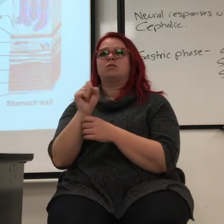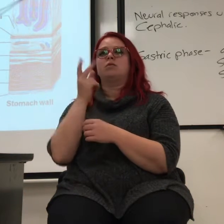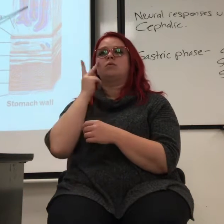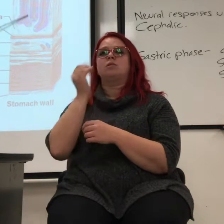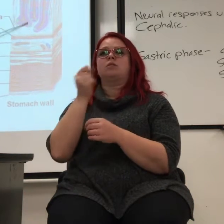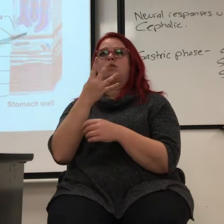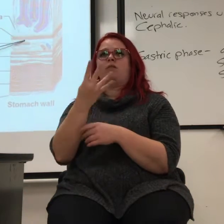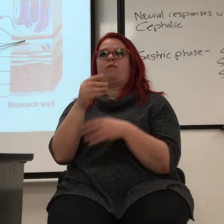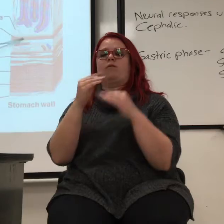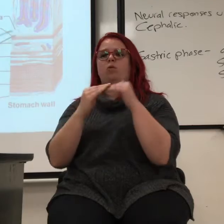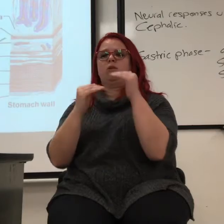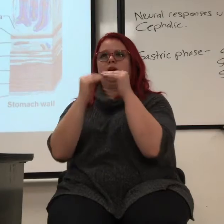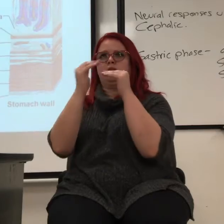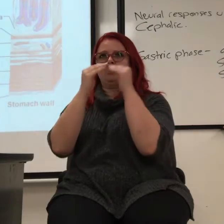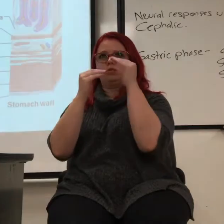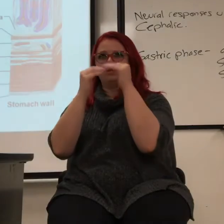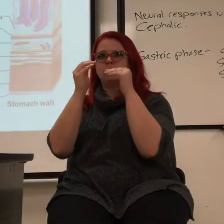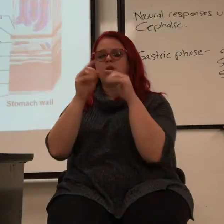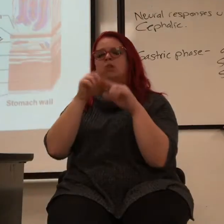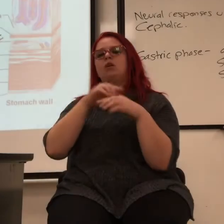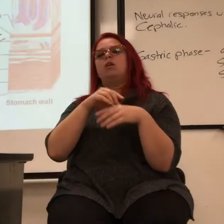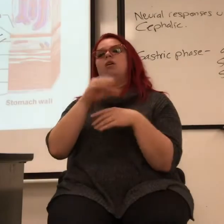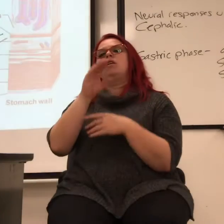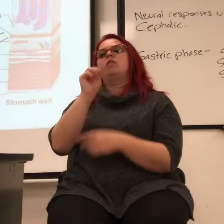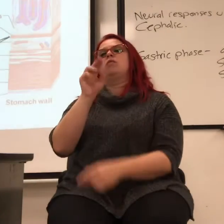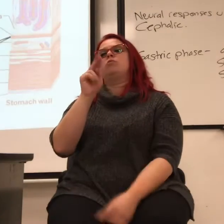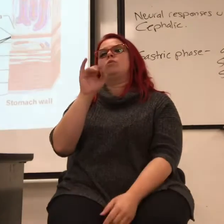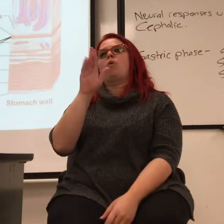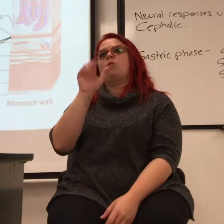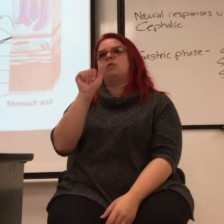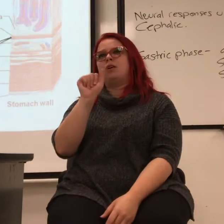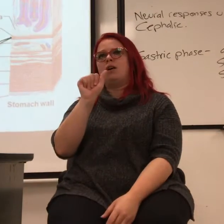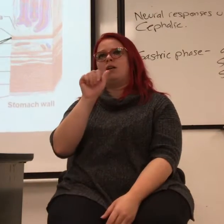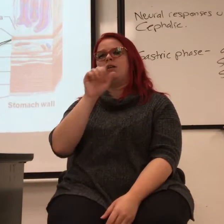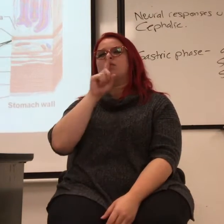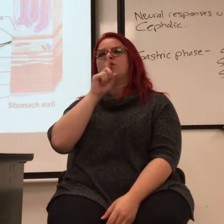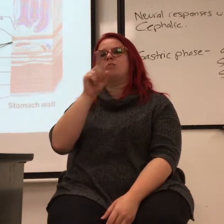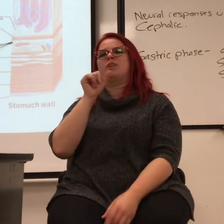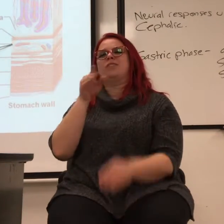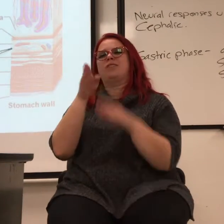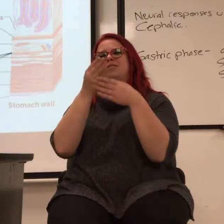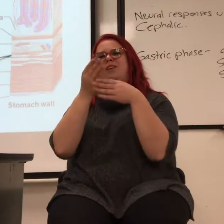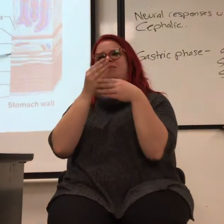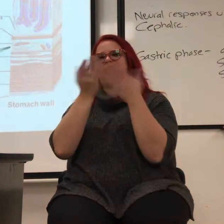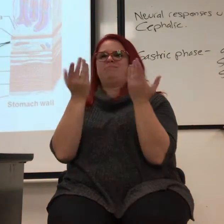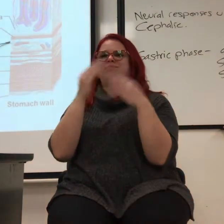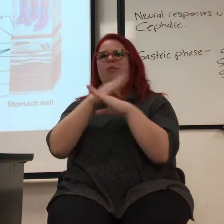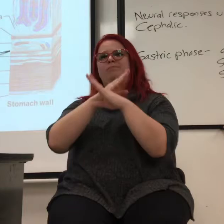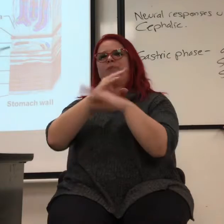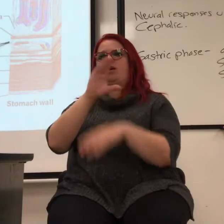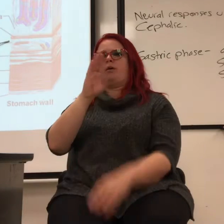Mucosa from here to there. Remember, muscularis mucosa is kind of like the boundary. Below that, you've got